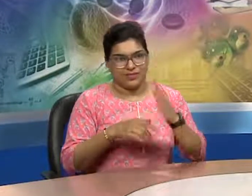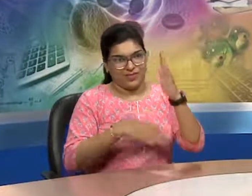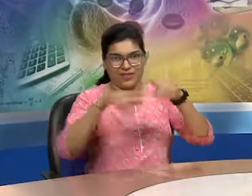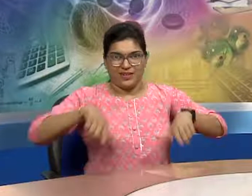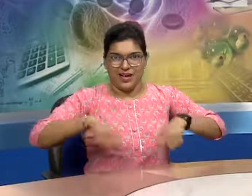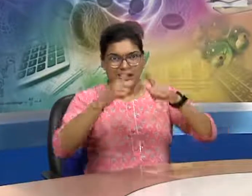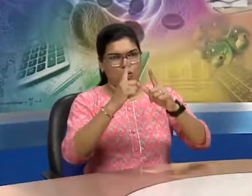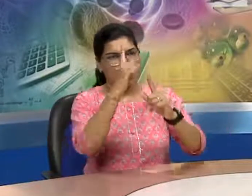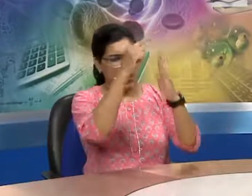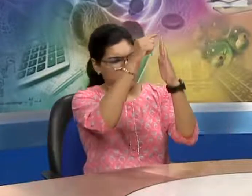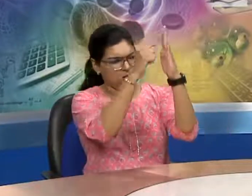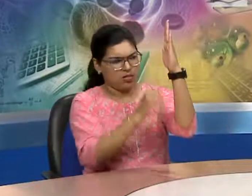similarly